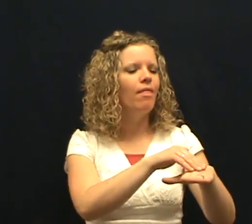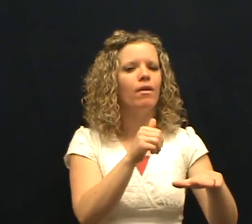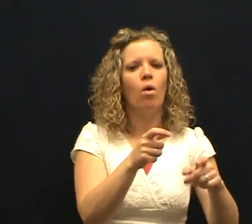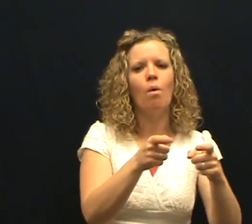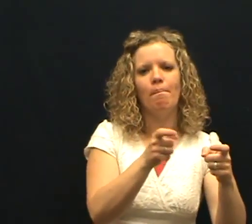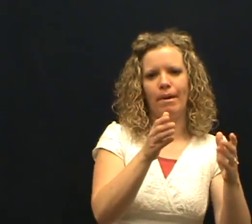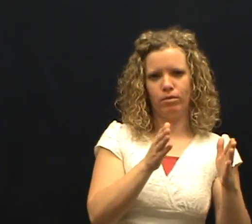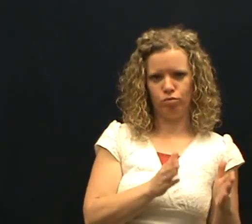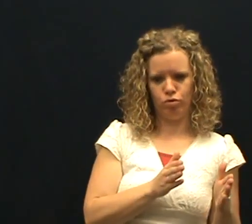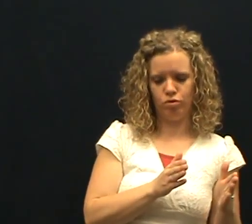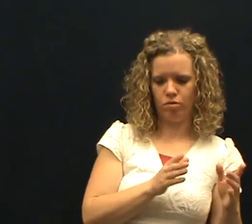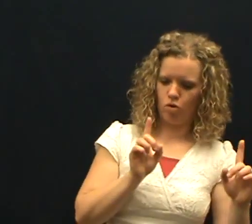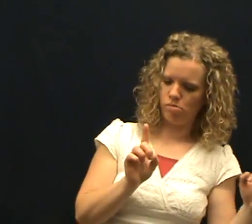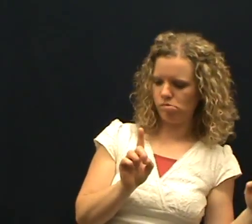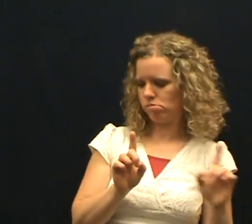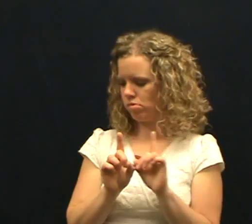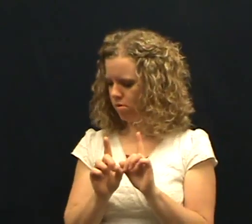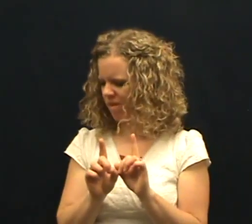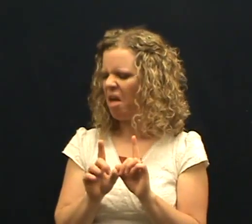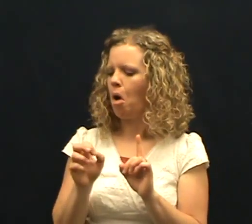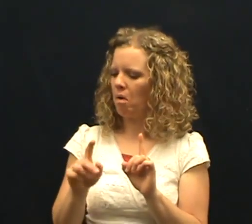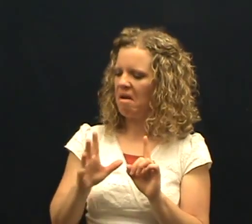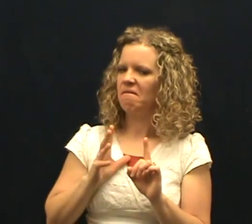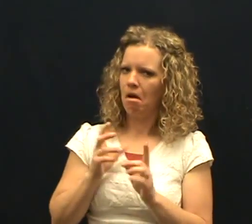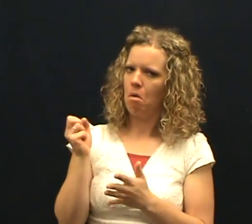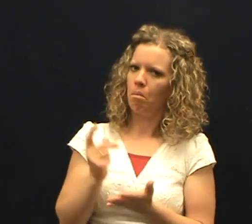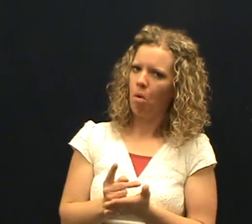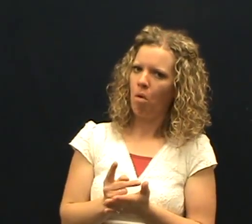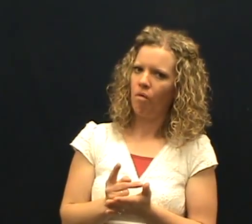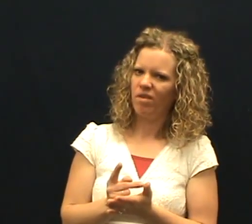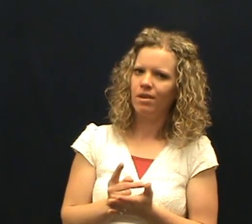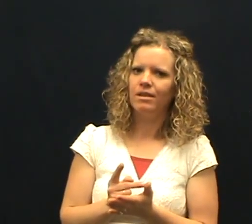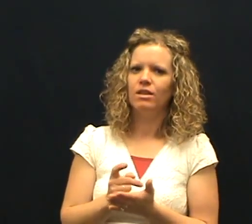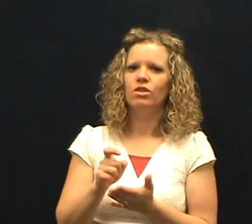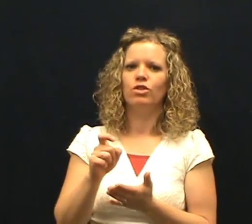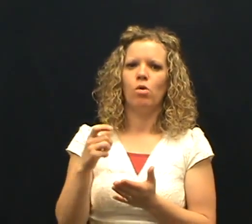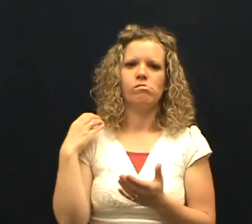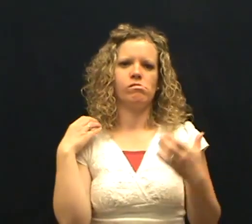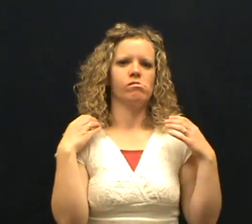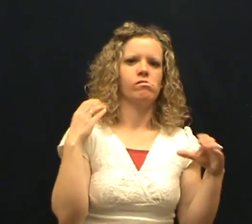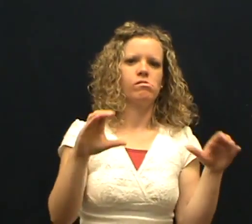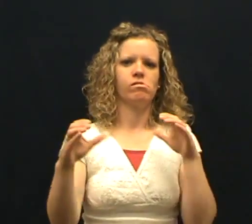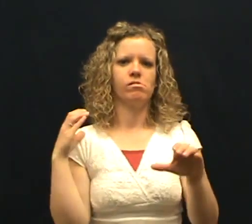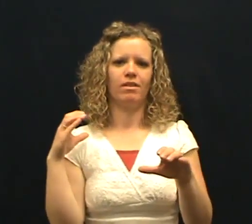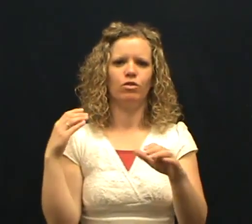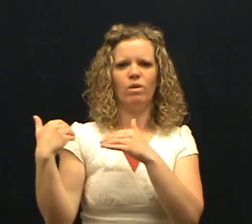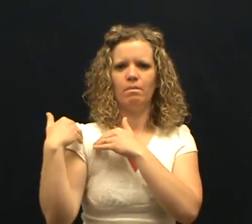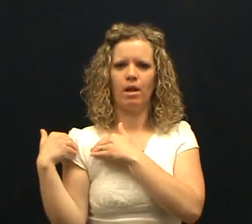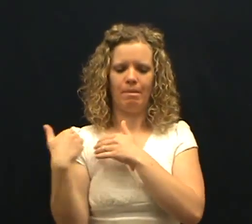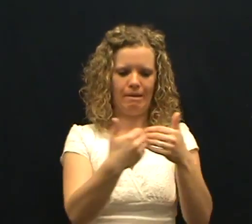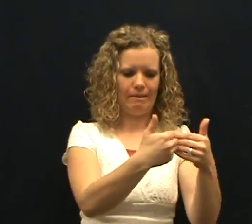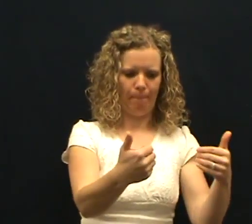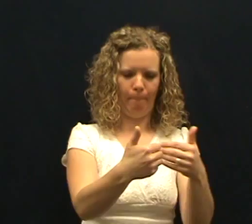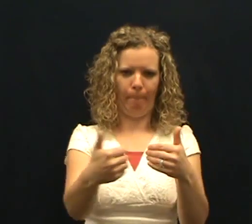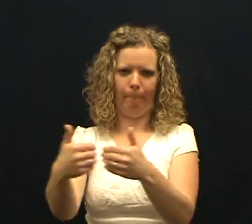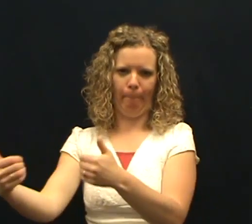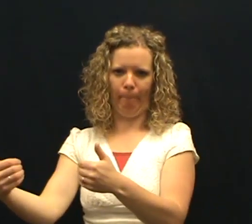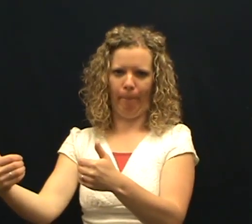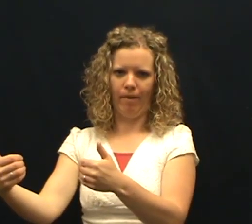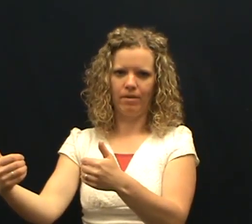and approve something like that. So we've segregated those duties. The duties are bringing up sales